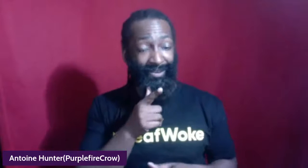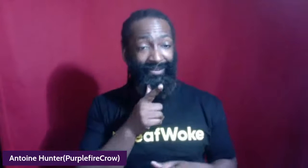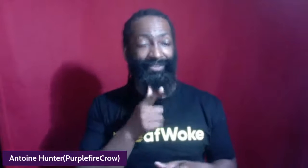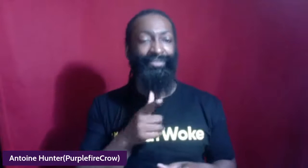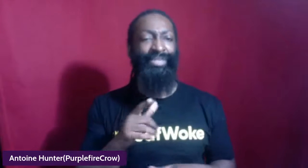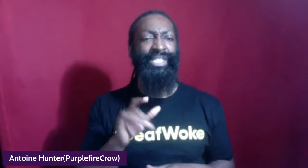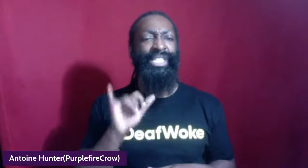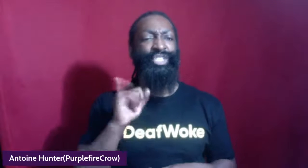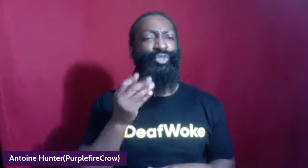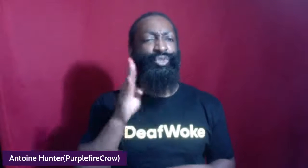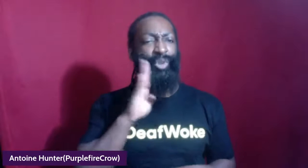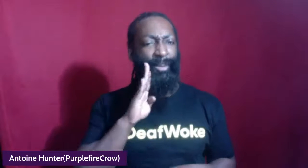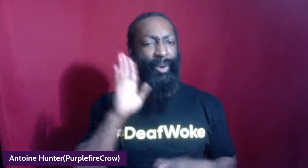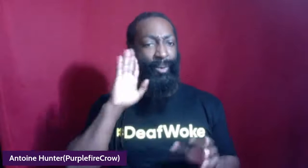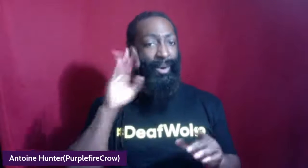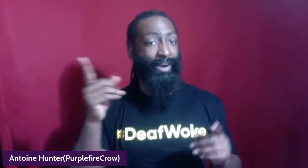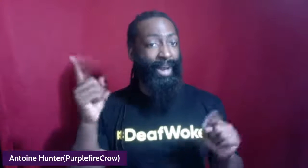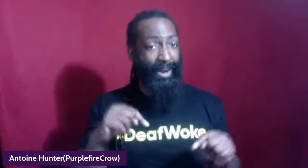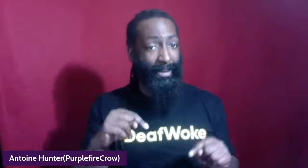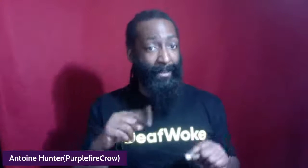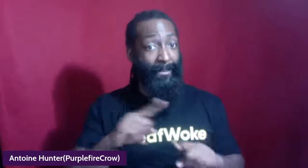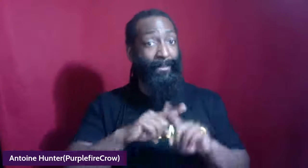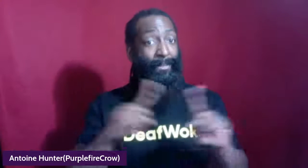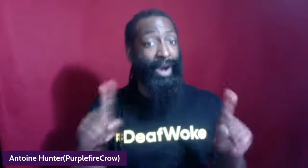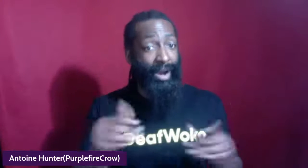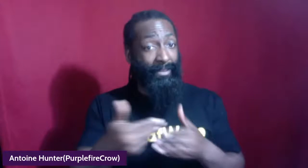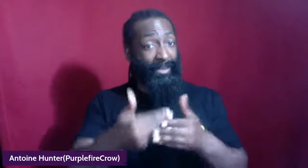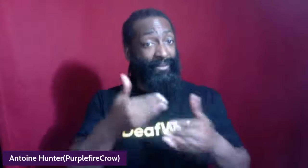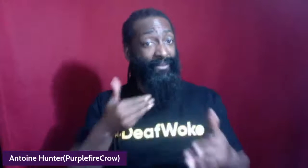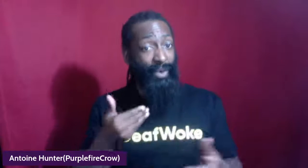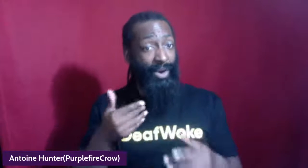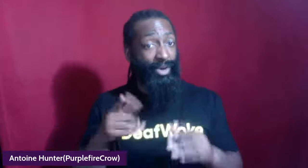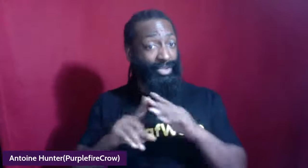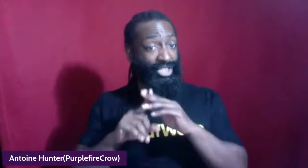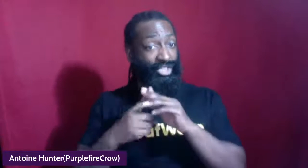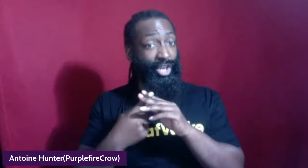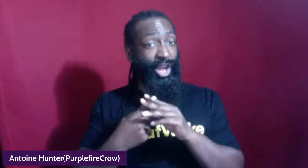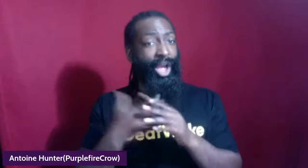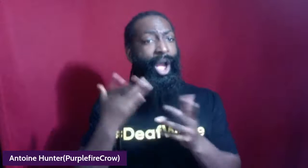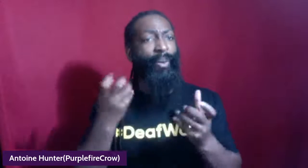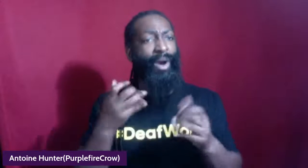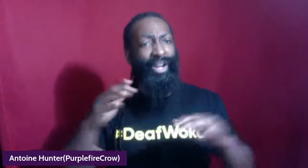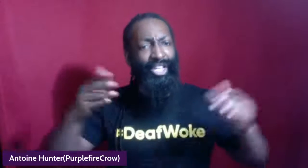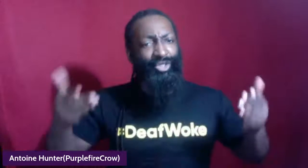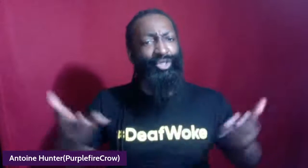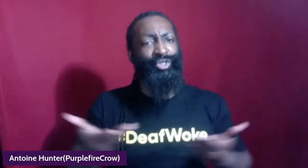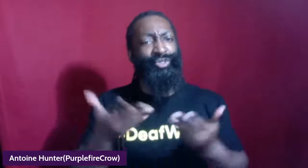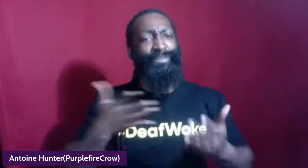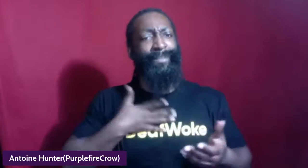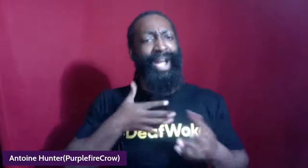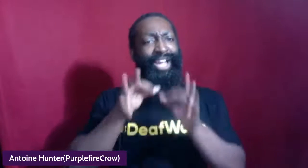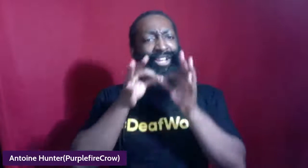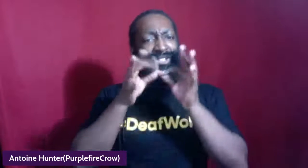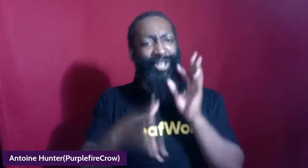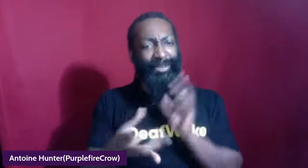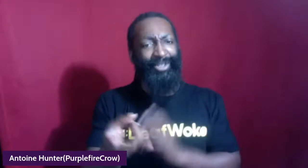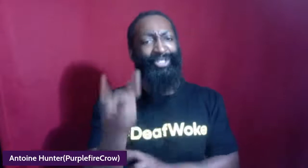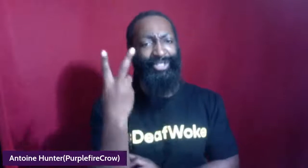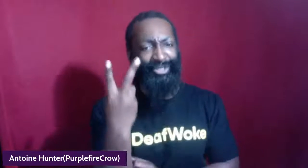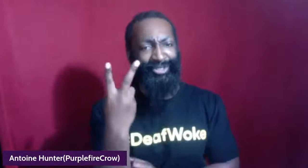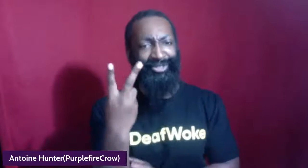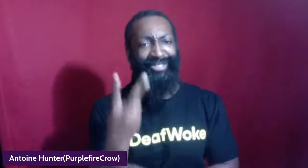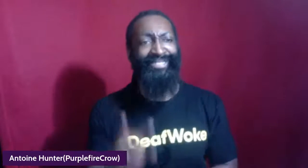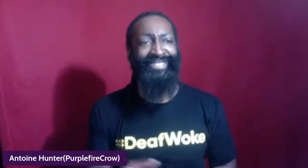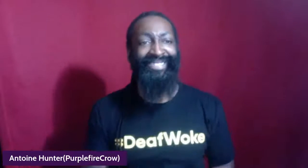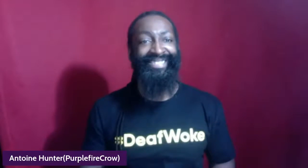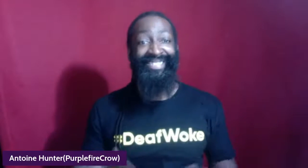Today, my friend, Jubil Khan, she'll be here shortly. My interpreter